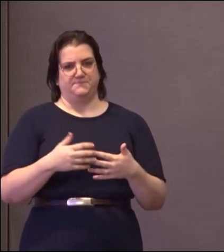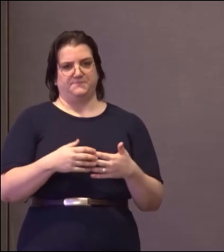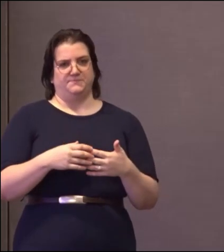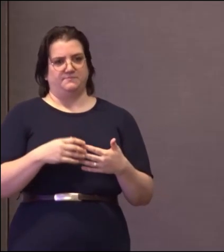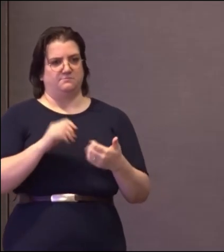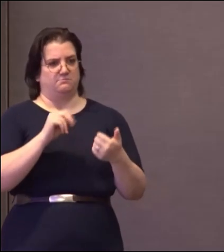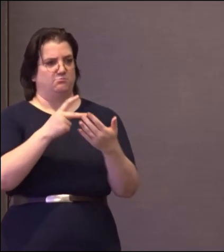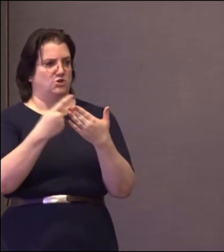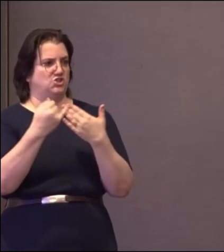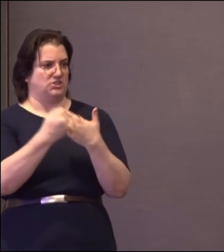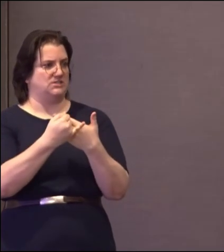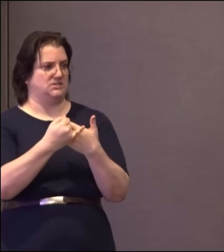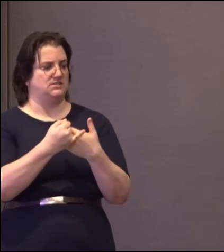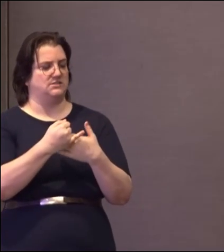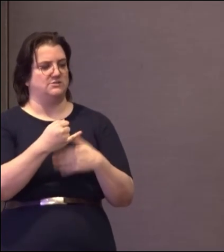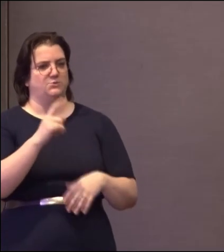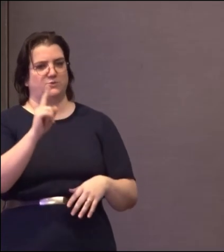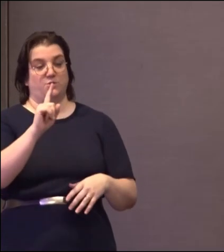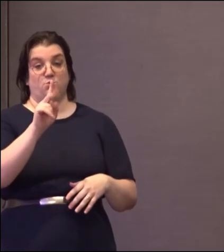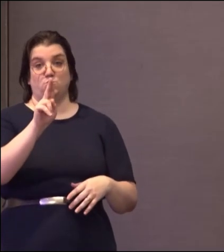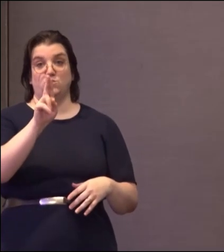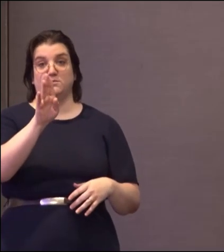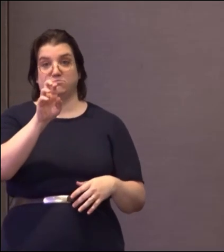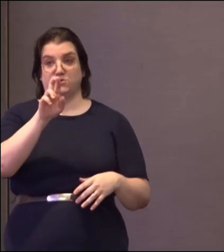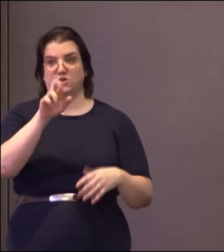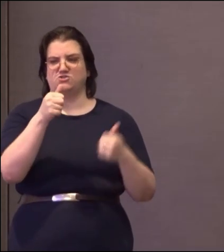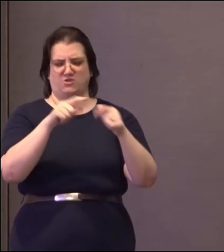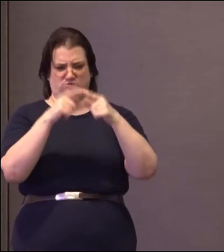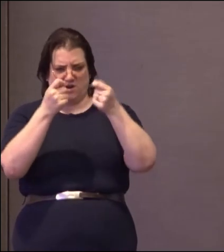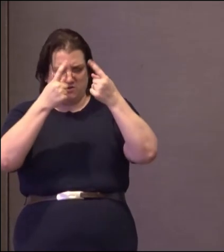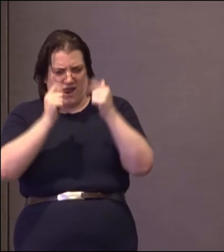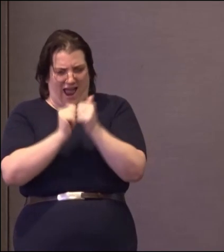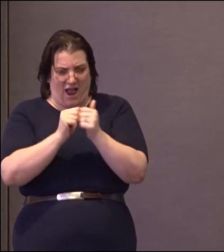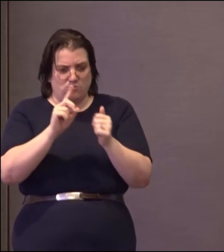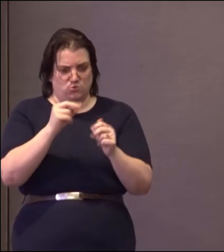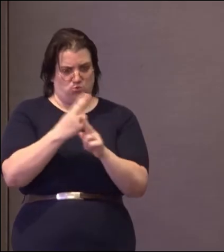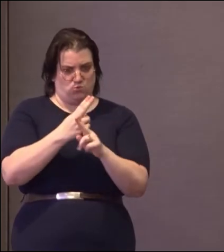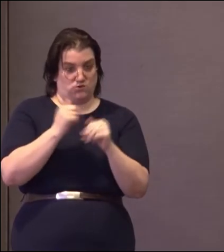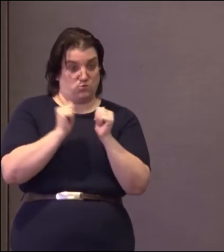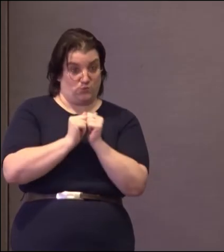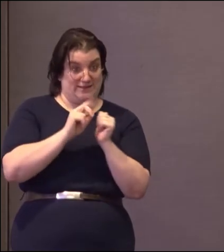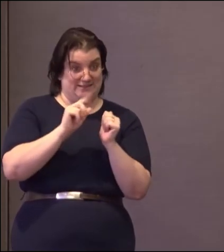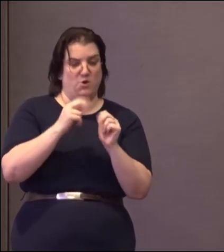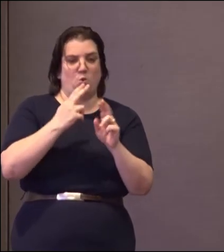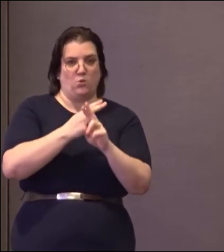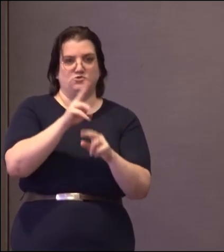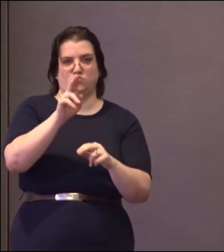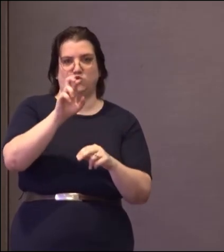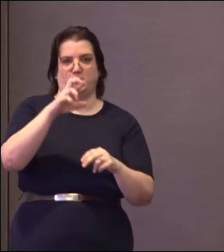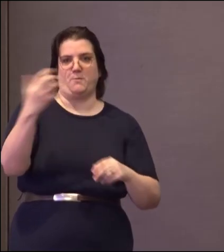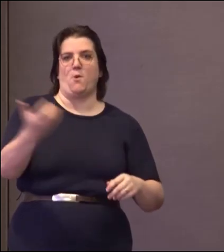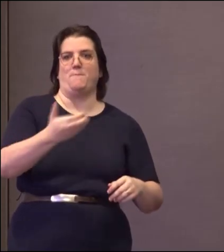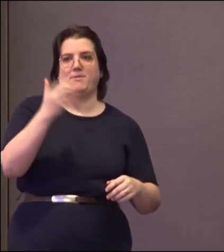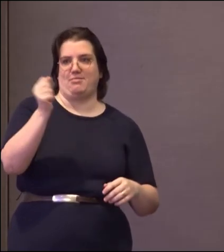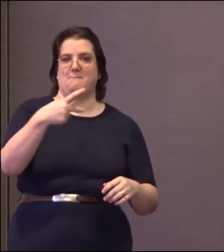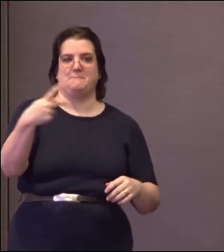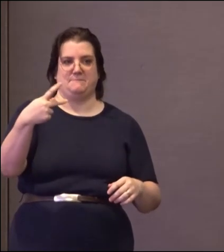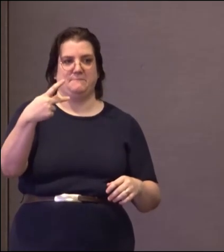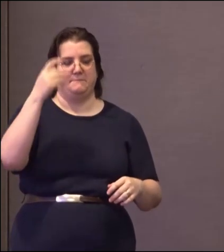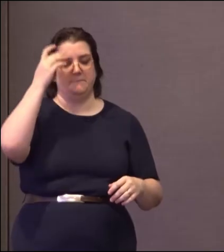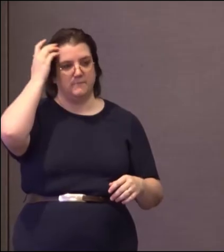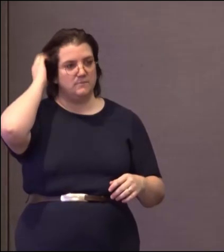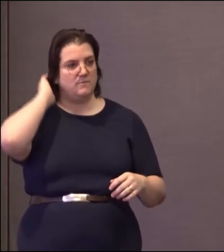a project where Uber was trying to understand how do users with disabilities use the Uber mobile